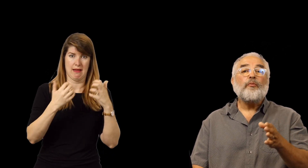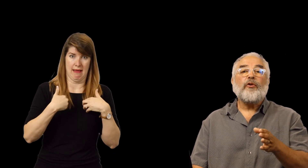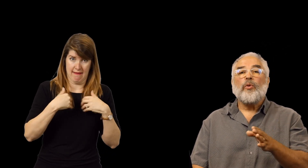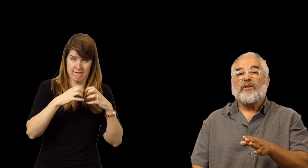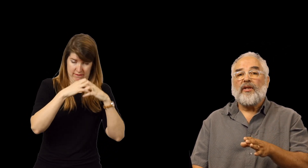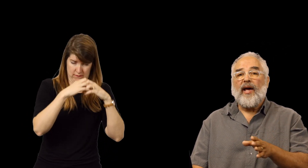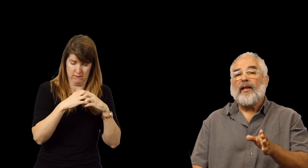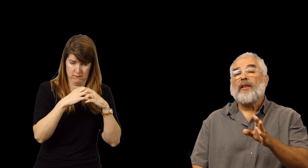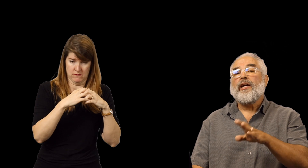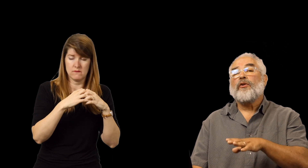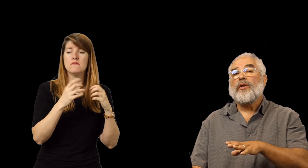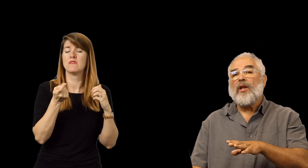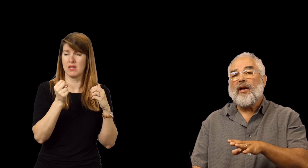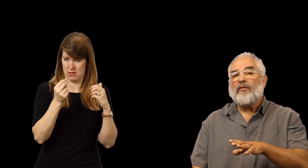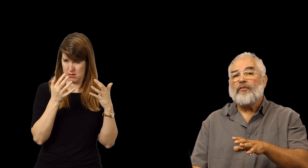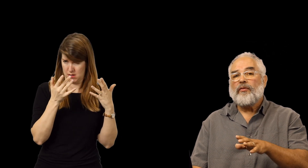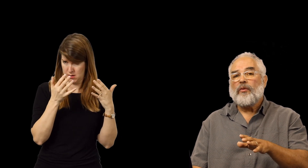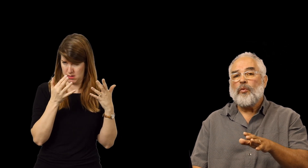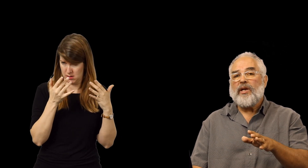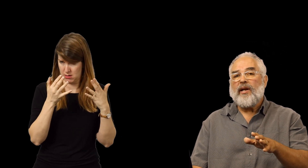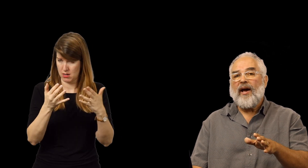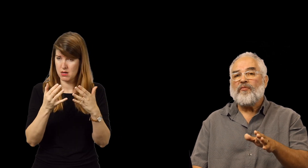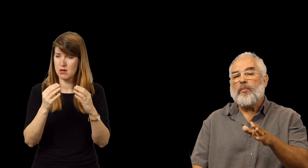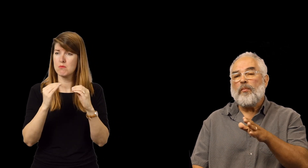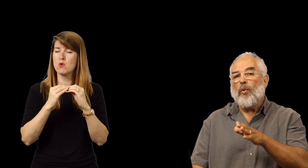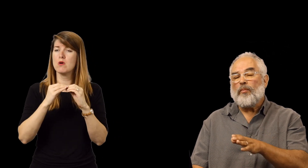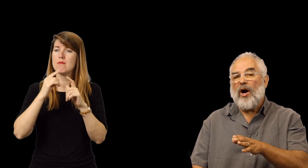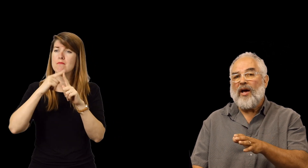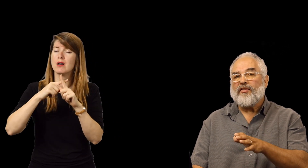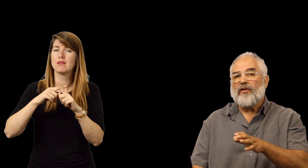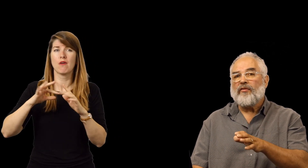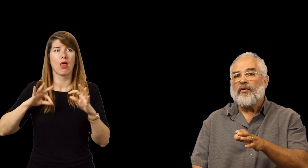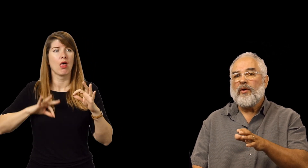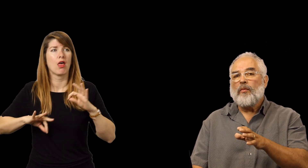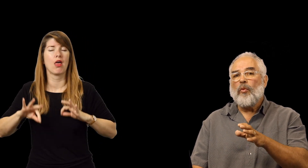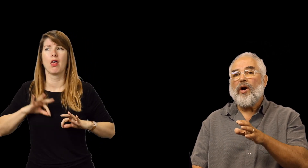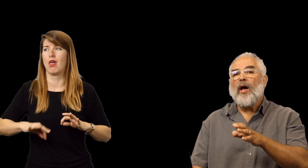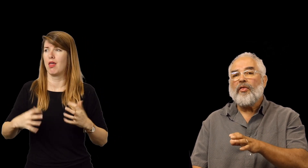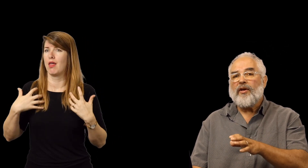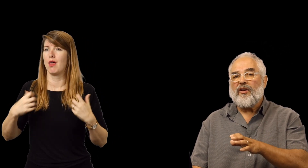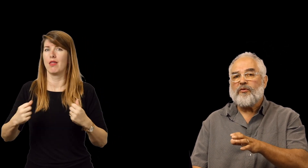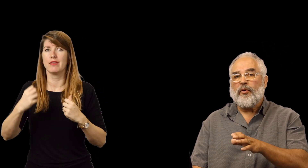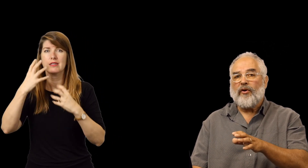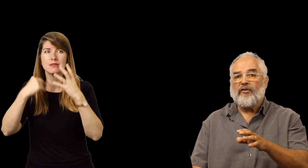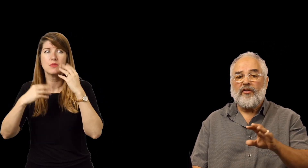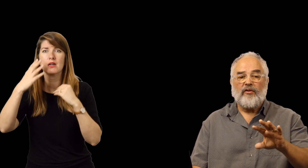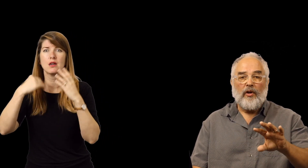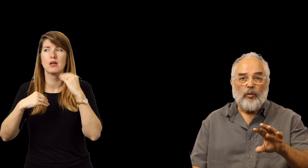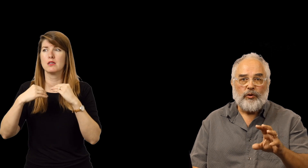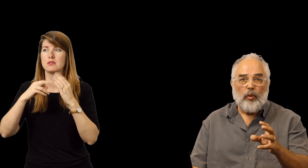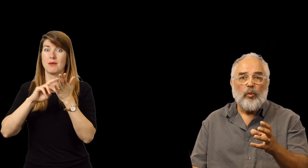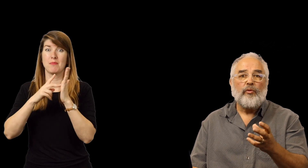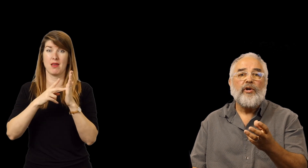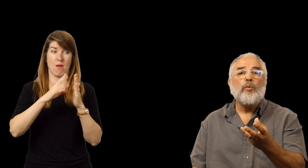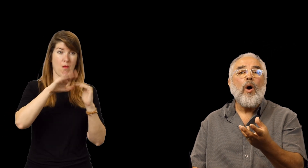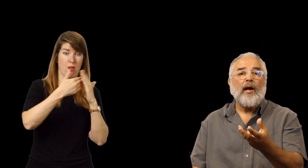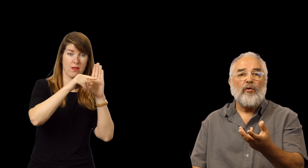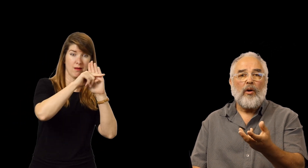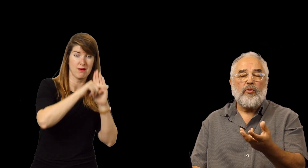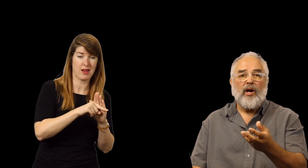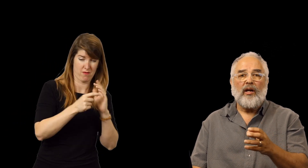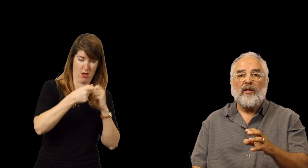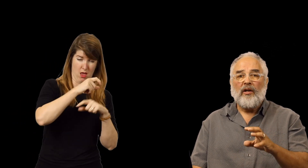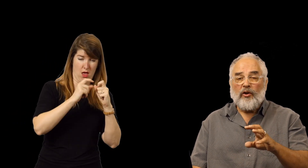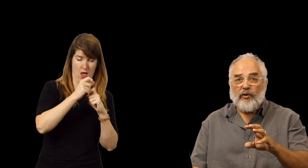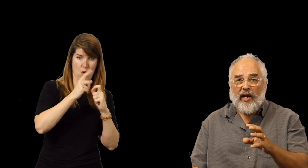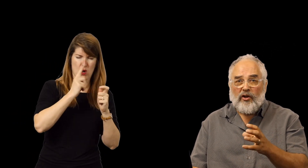then subsequent to that, later in life, we can have more positive, more healthy experiences, which will rewire